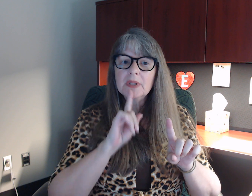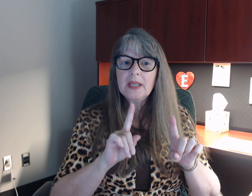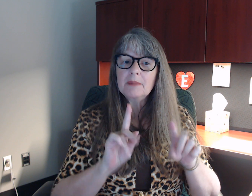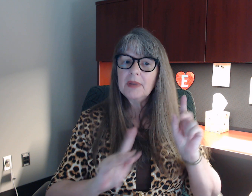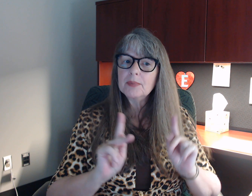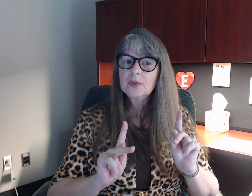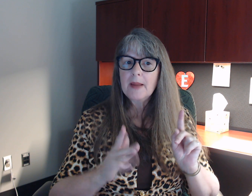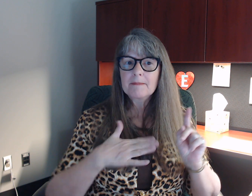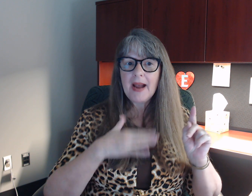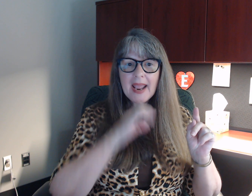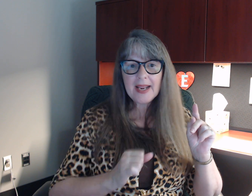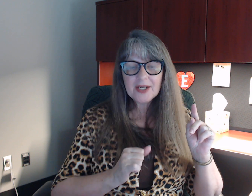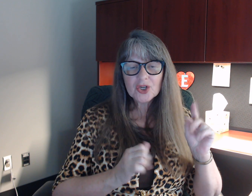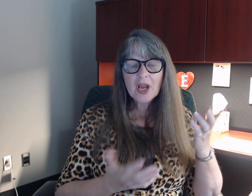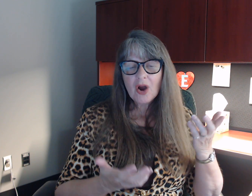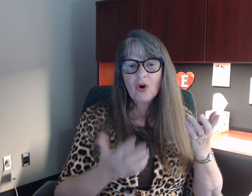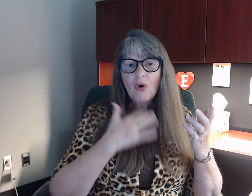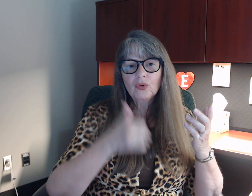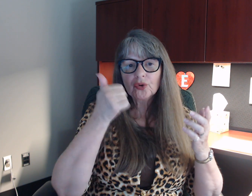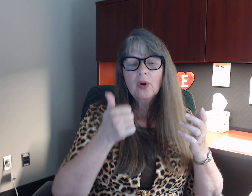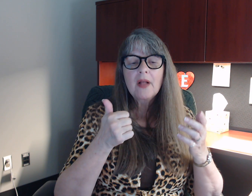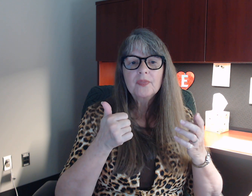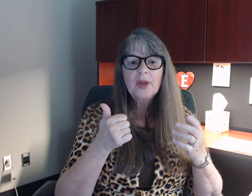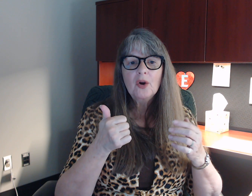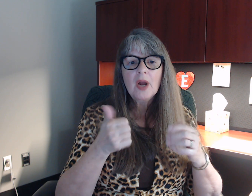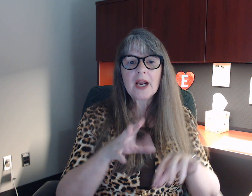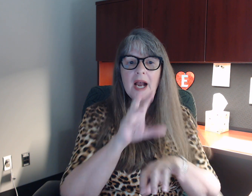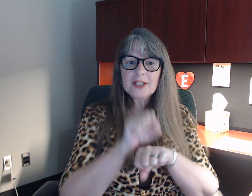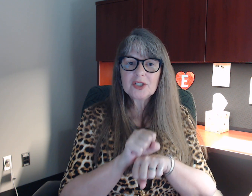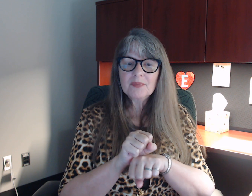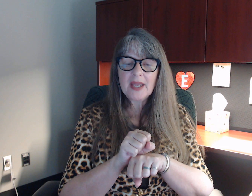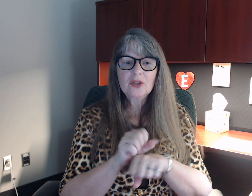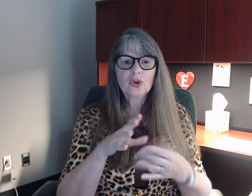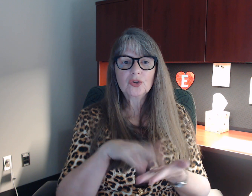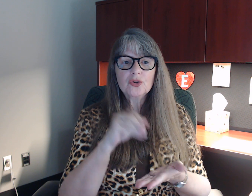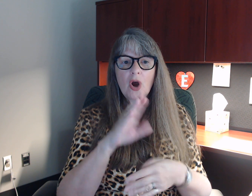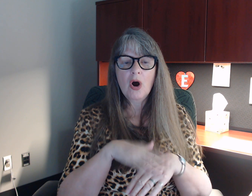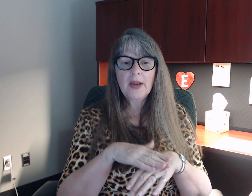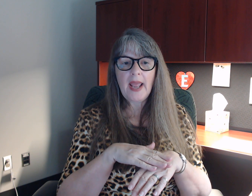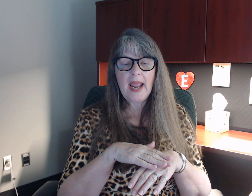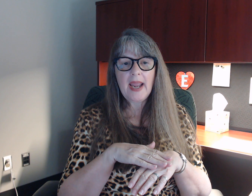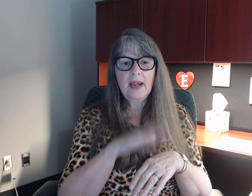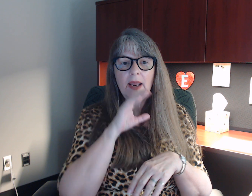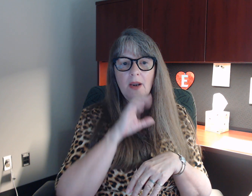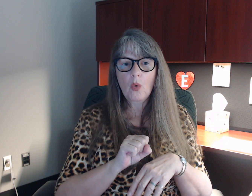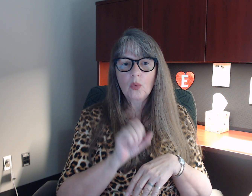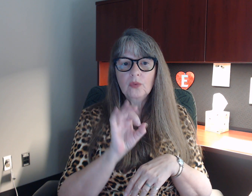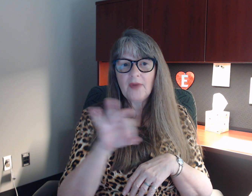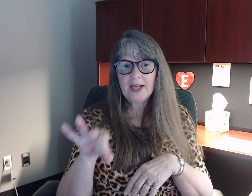really, people like my age or older, they're accustomed. They learned on an